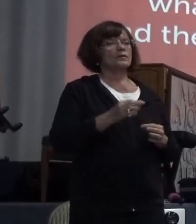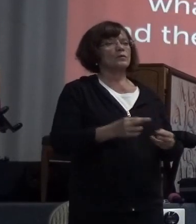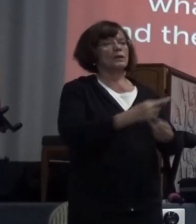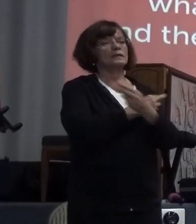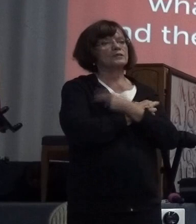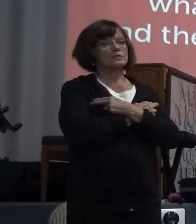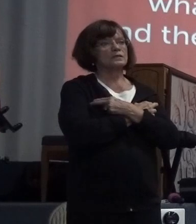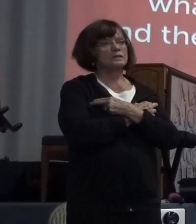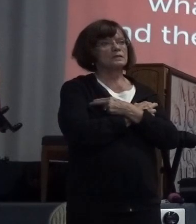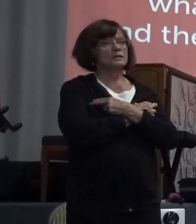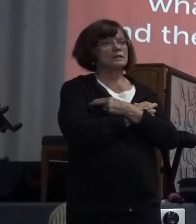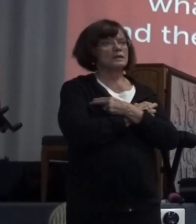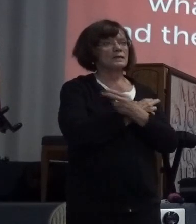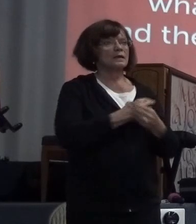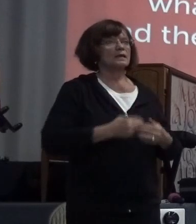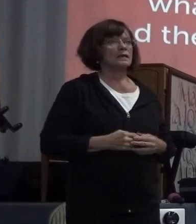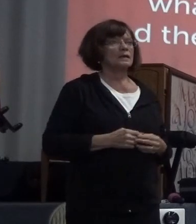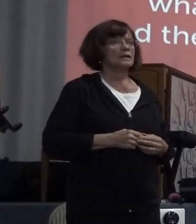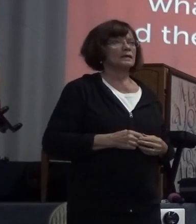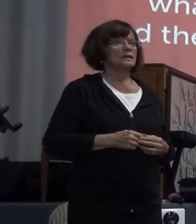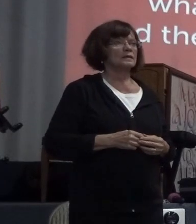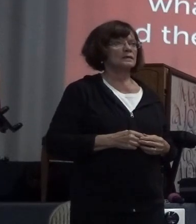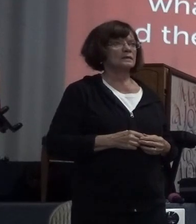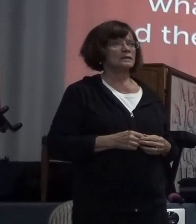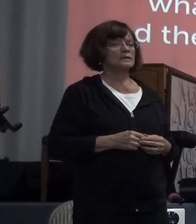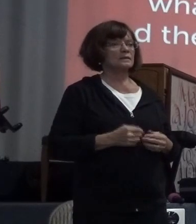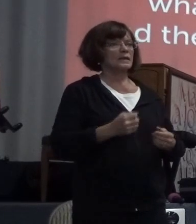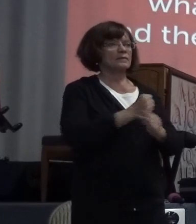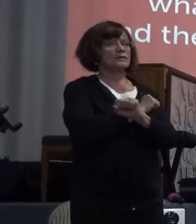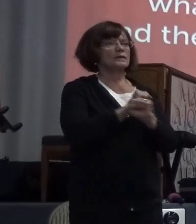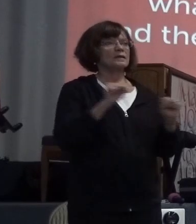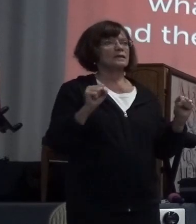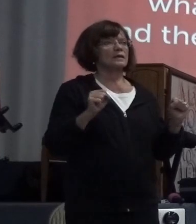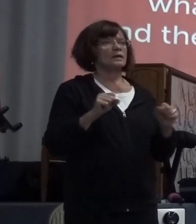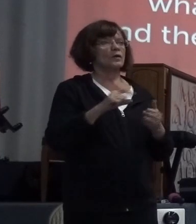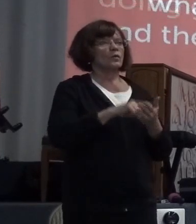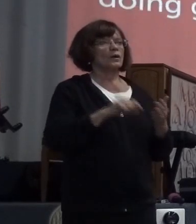scarcely saved, what will become of the ungodly and the sinner?